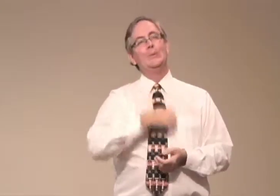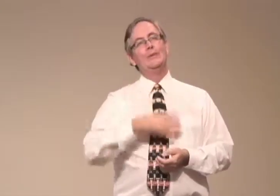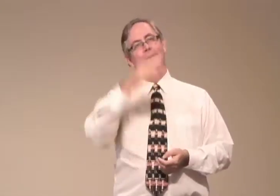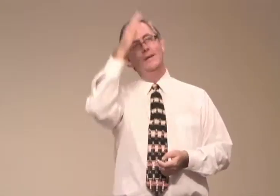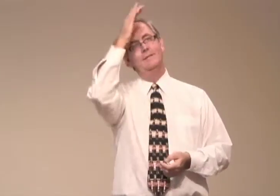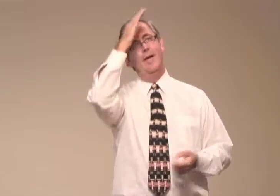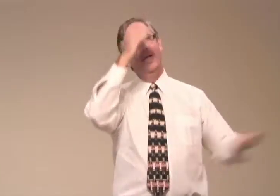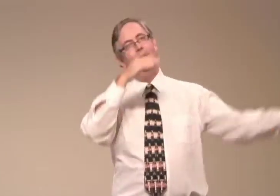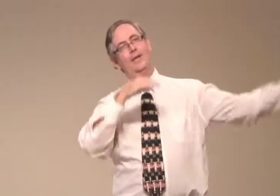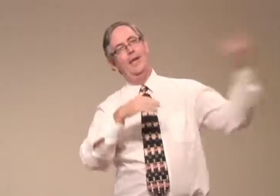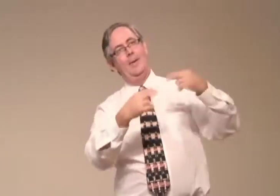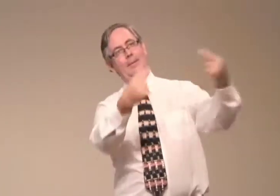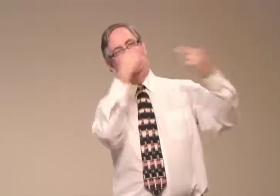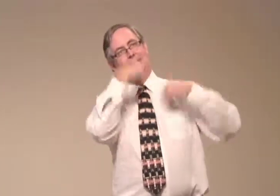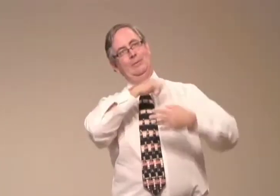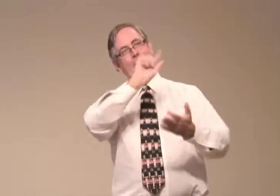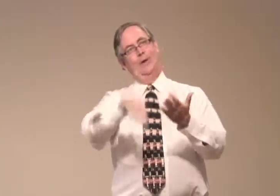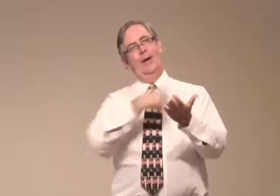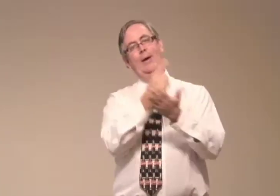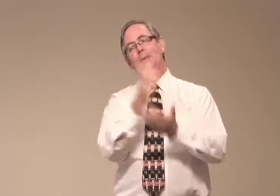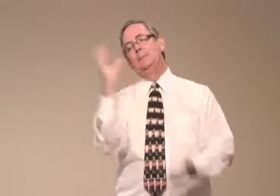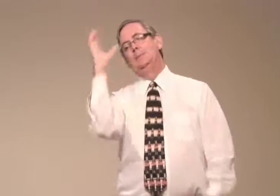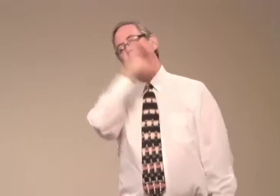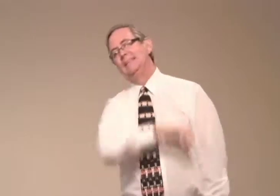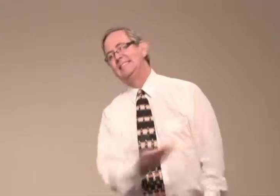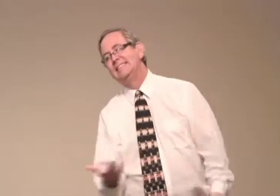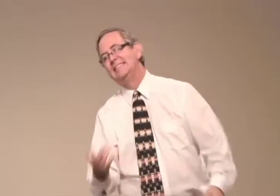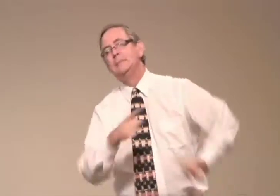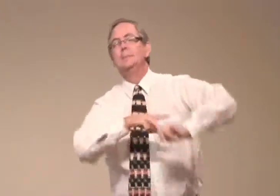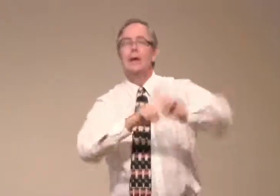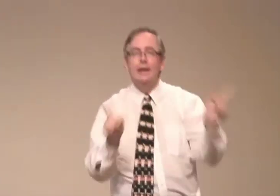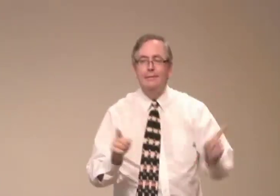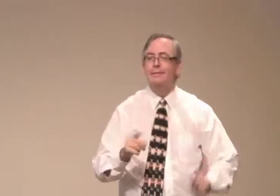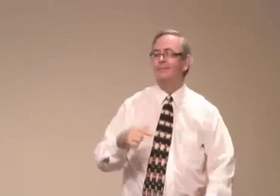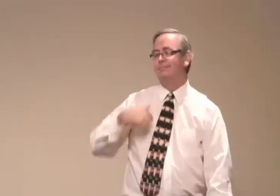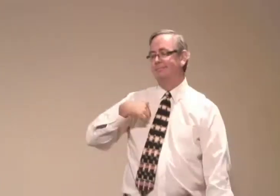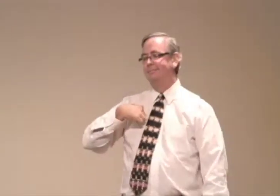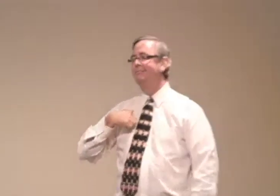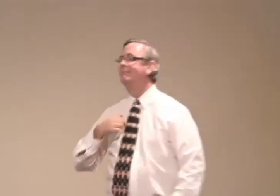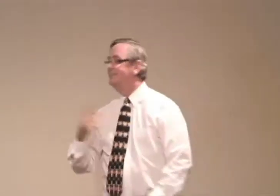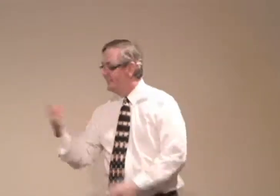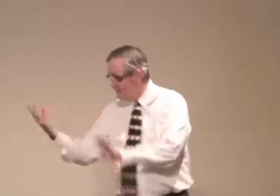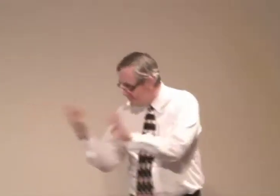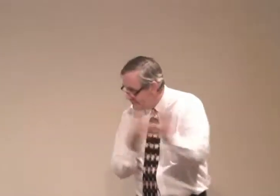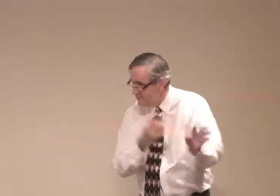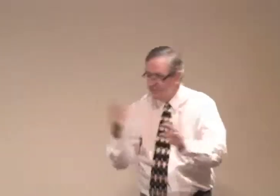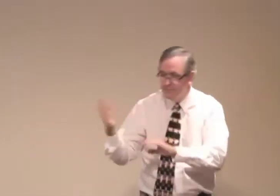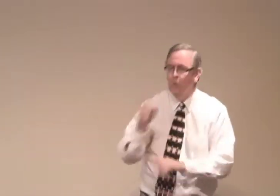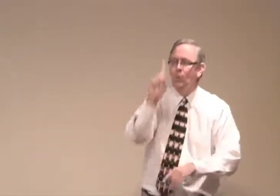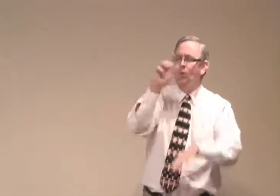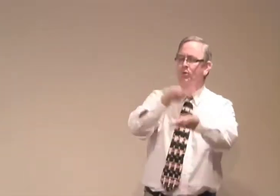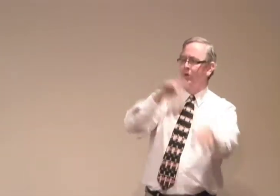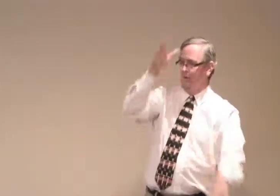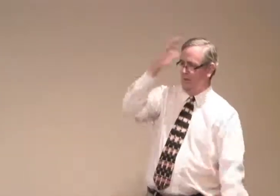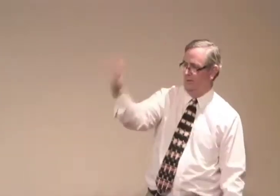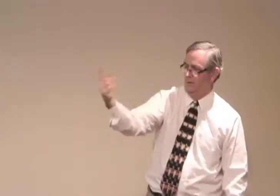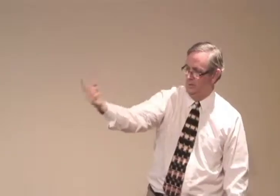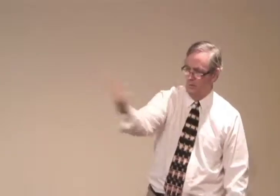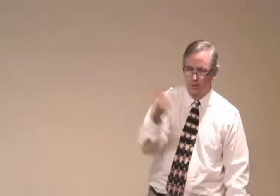and he wishes dad could be at his graduation ceremony but dad can't be there and they're bringing in